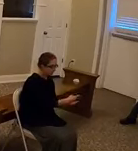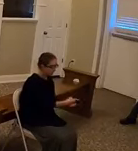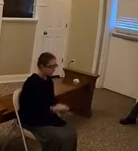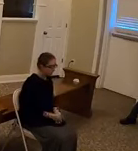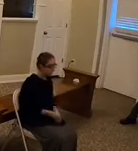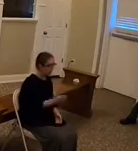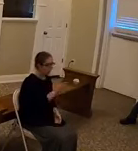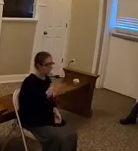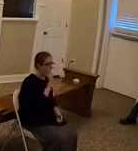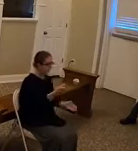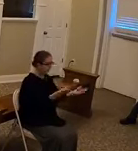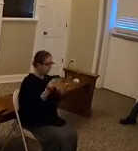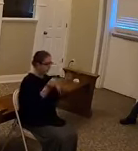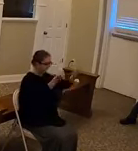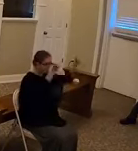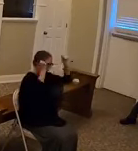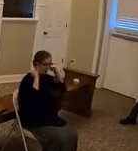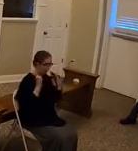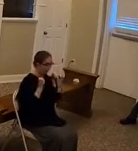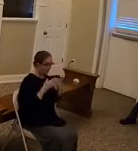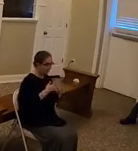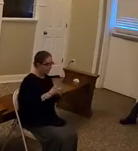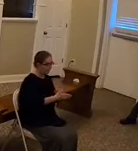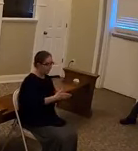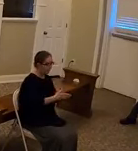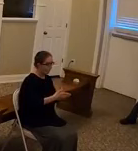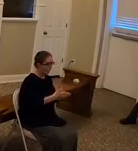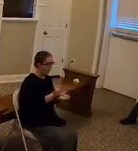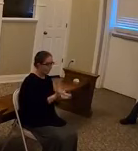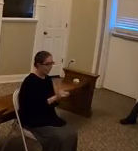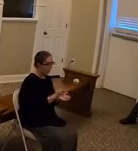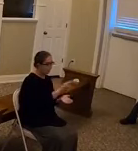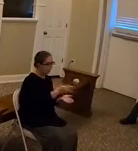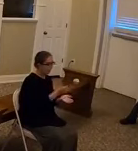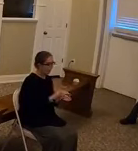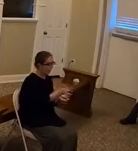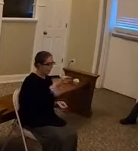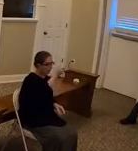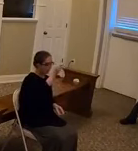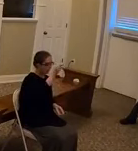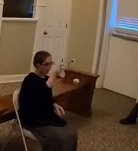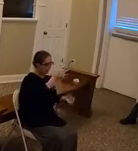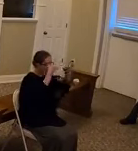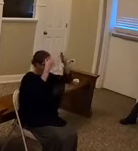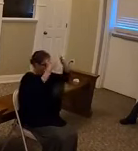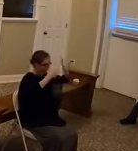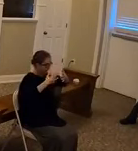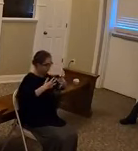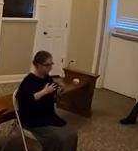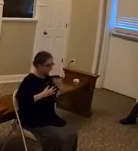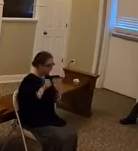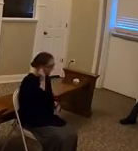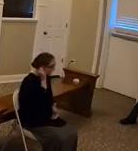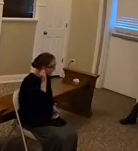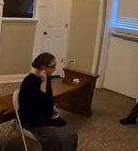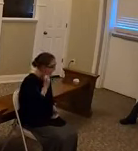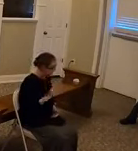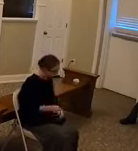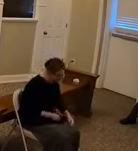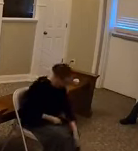Hallelujah. You shall receive power after that the Holy Ghost has come upon you.